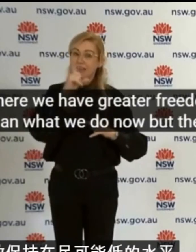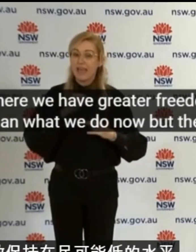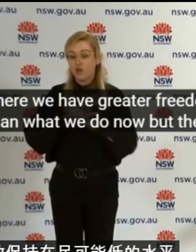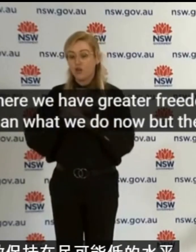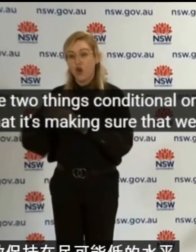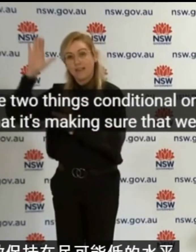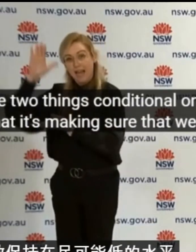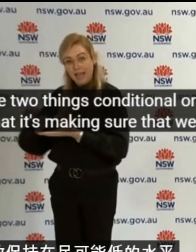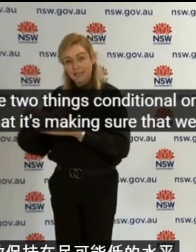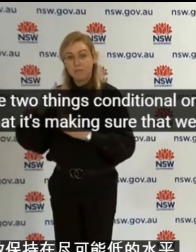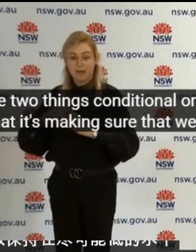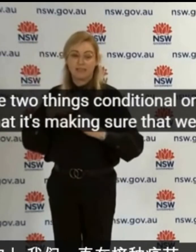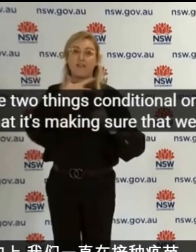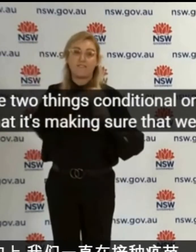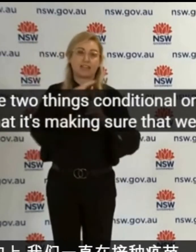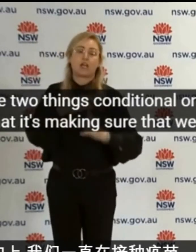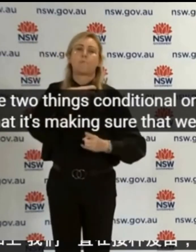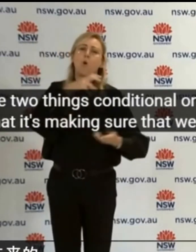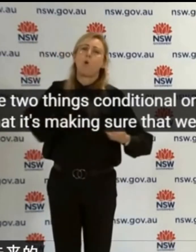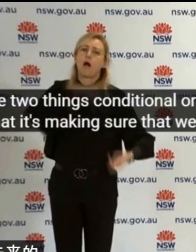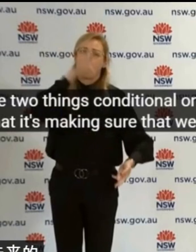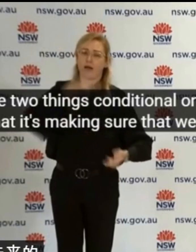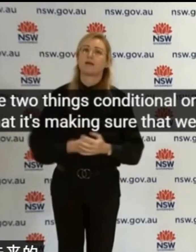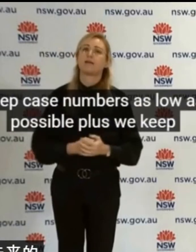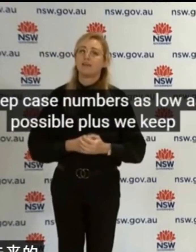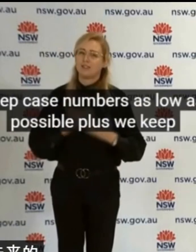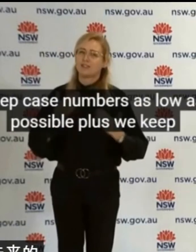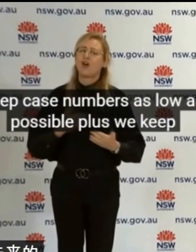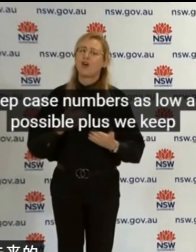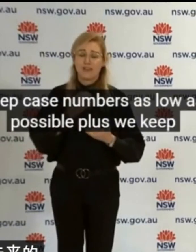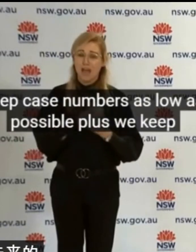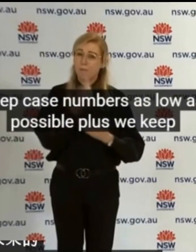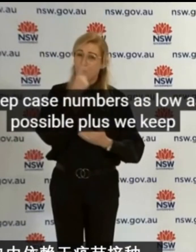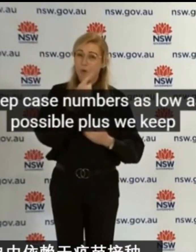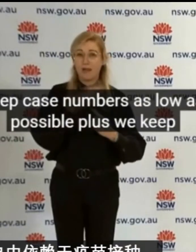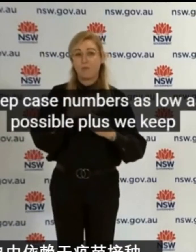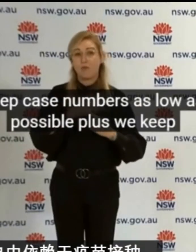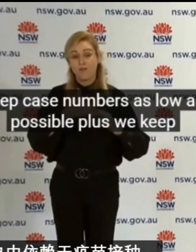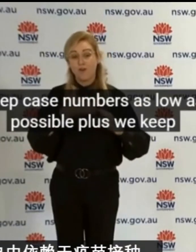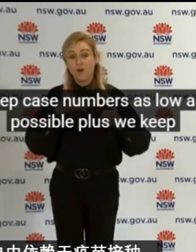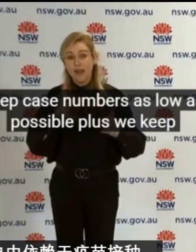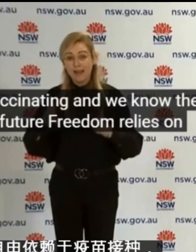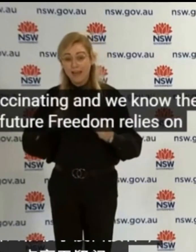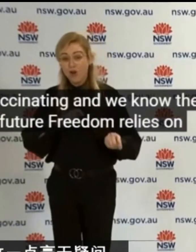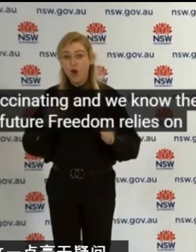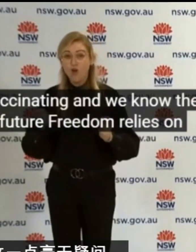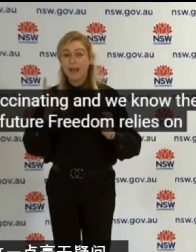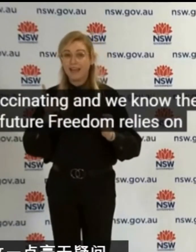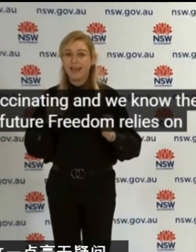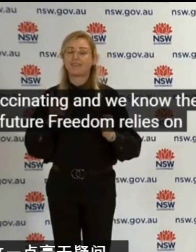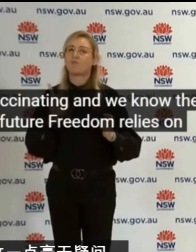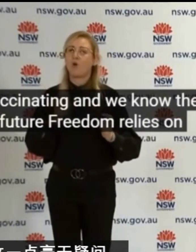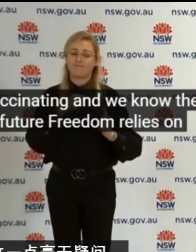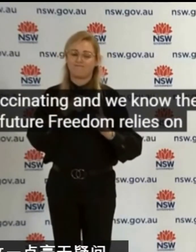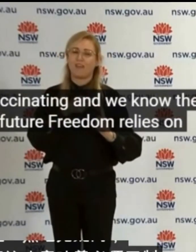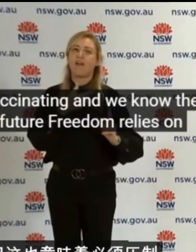we keep vaccinating. And we know the future, freedom relies on vaccination, and there's no doubt about that. But it also means